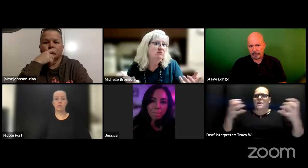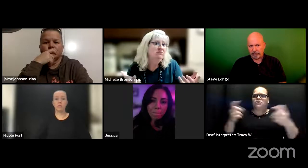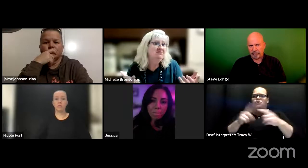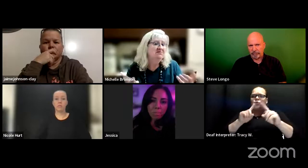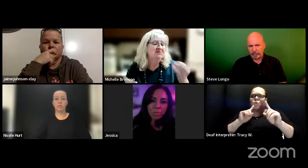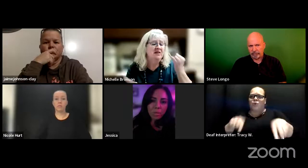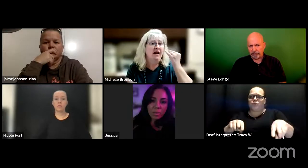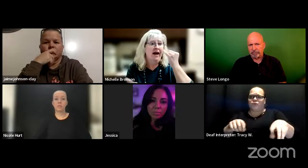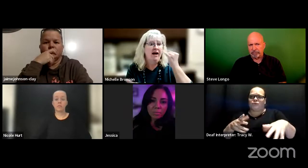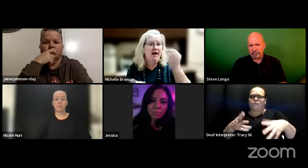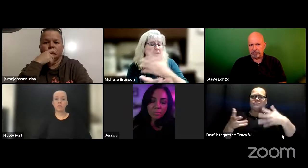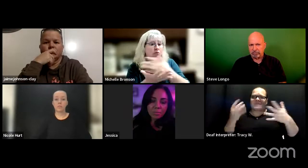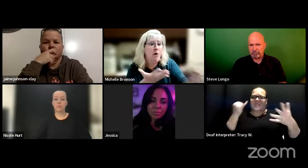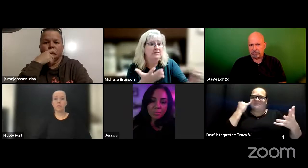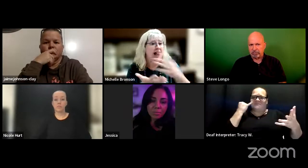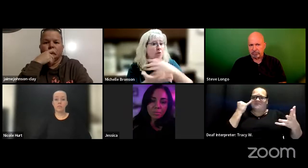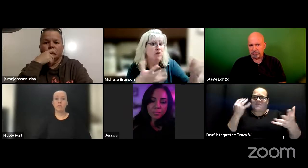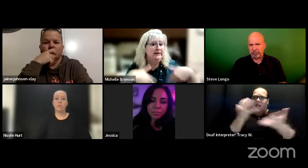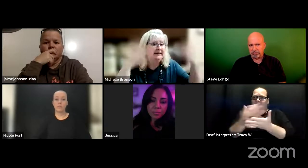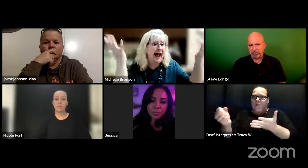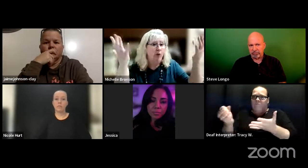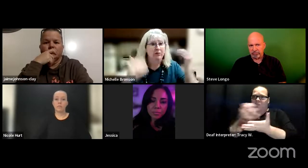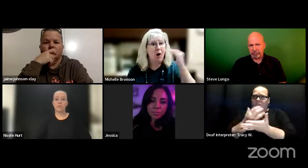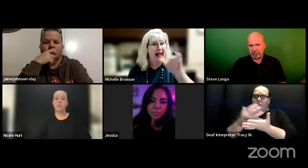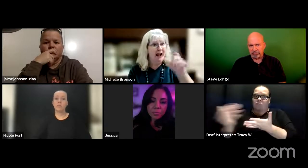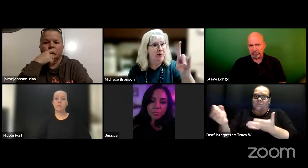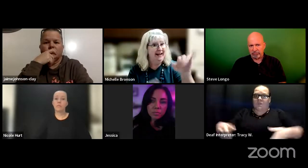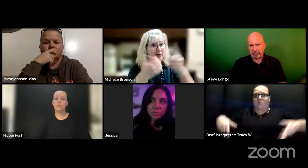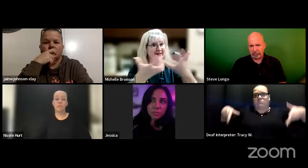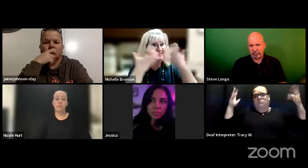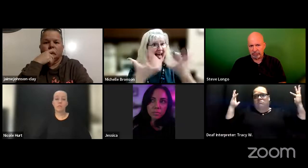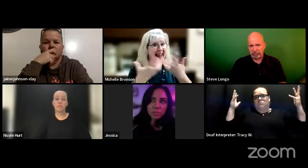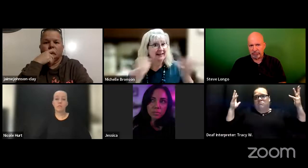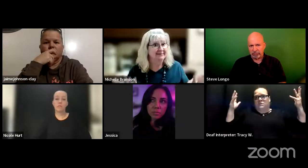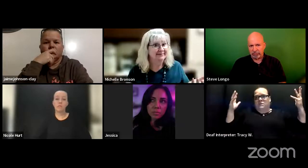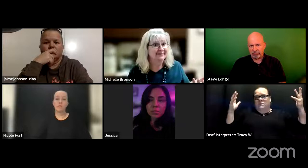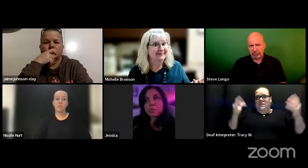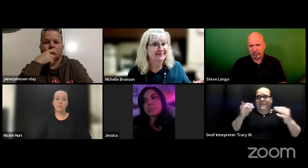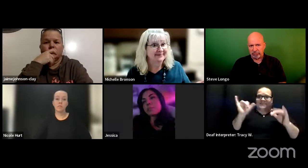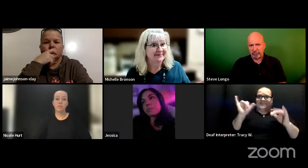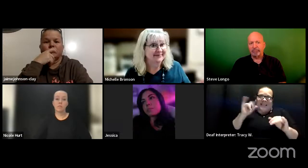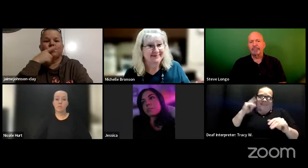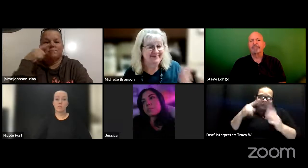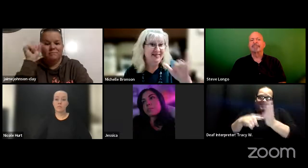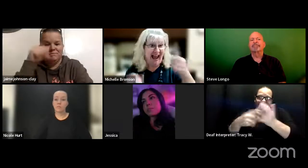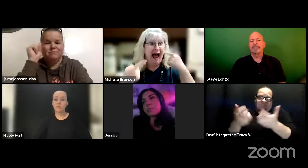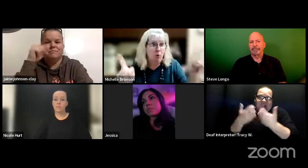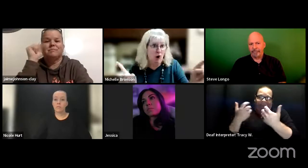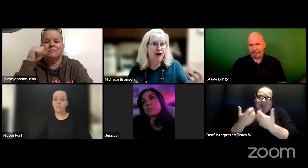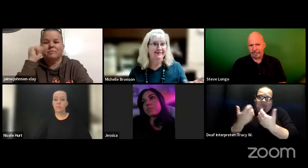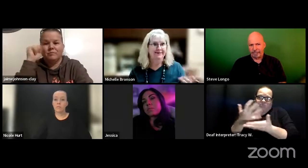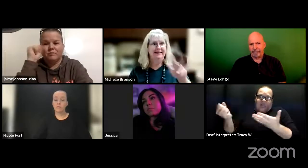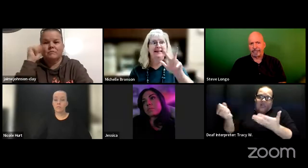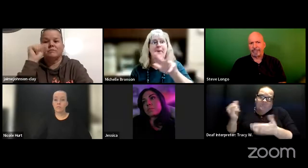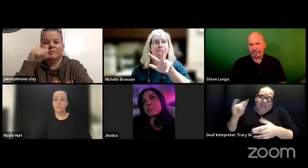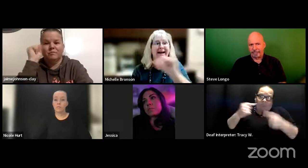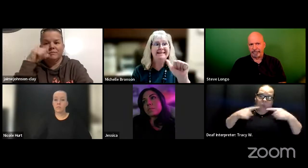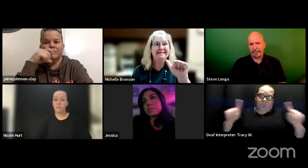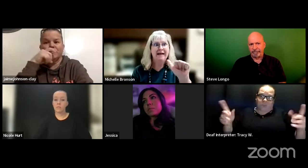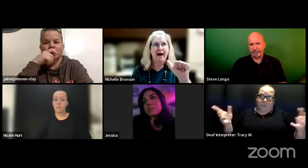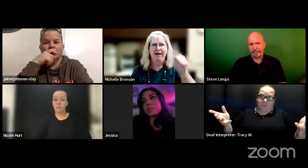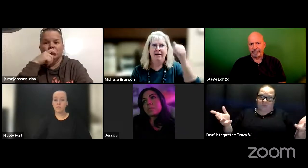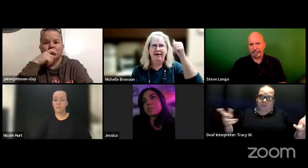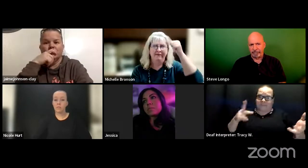lose money. And so we just want to be mindful of when we order it so that, okay, when we run out, we run out.